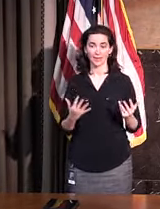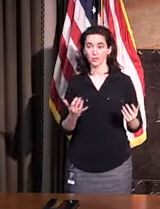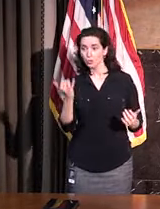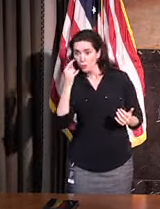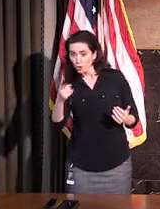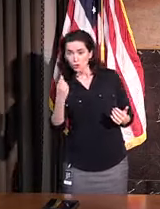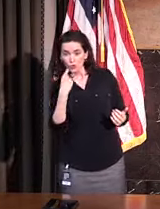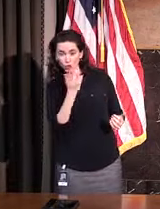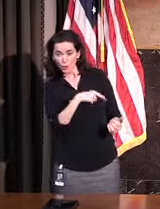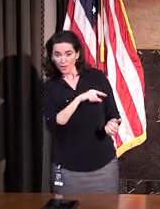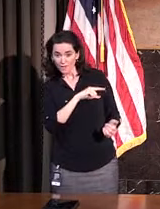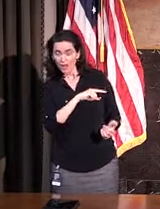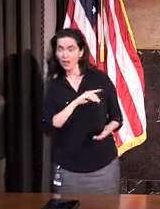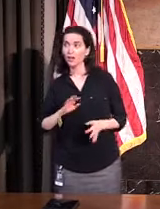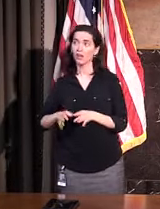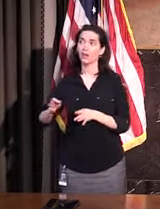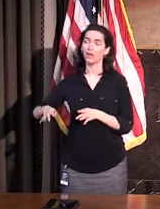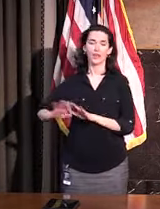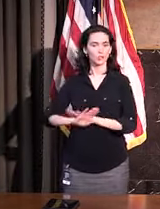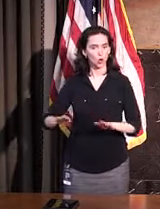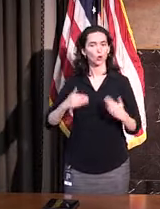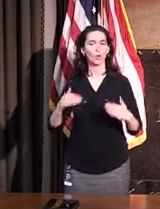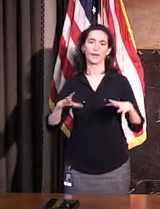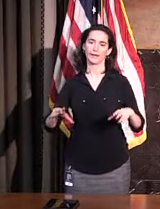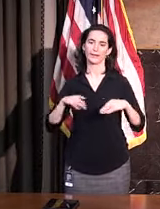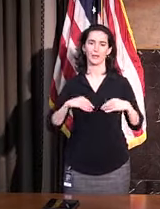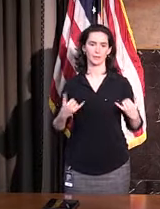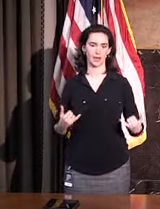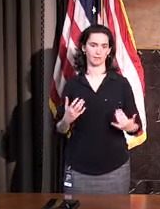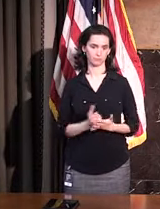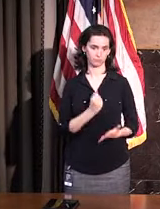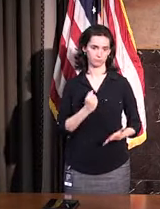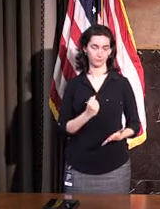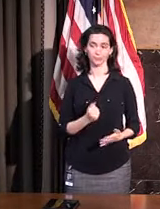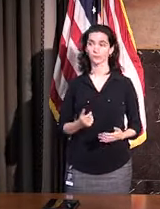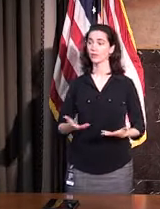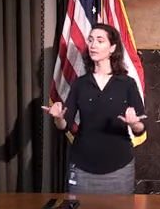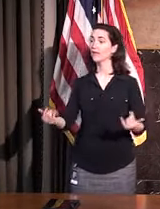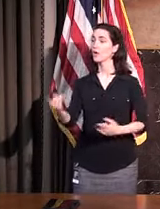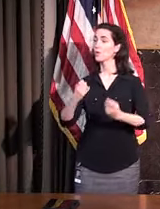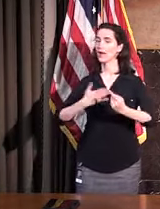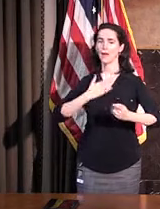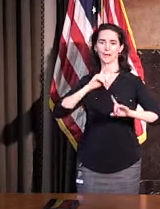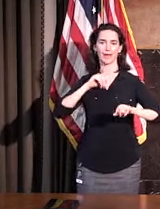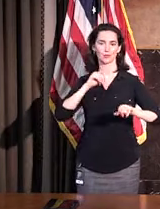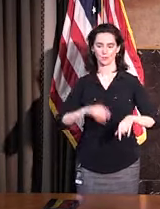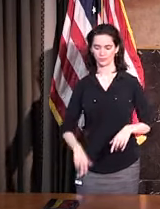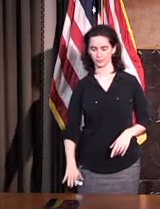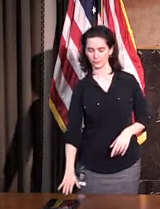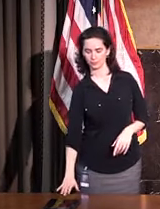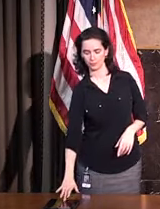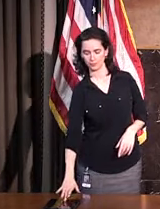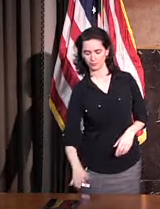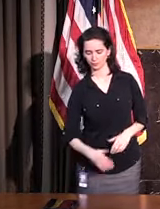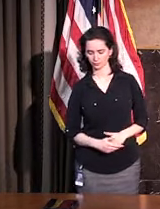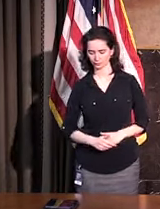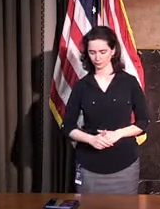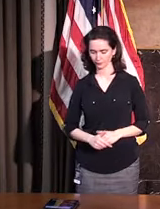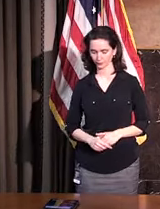eligible, do not pass up the opportunity. Go and get vaccinated. I'd be happy to answer any questions if there are any. Yes, sir. There's sort